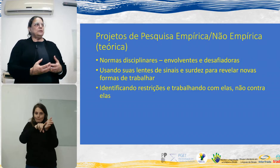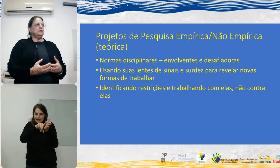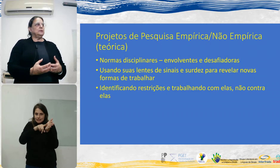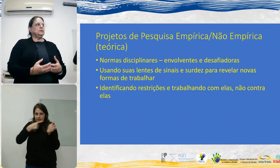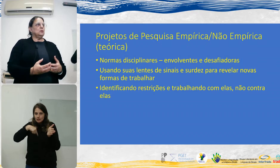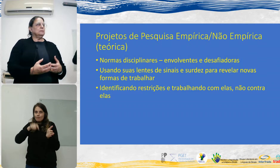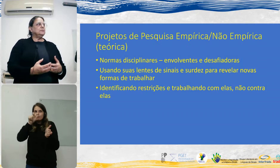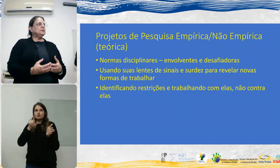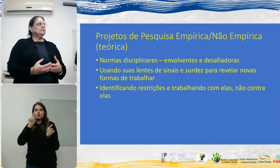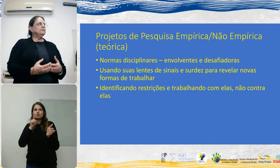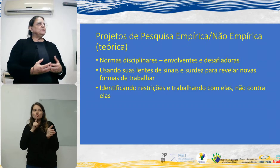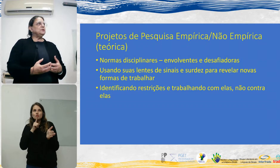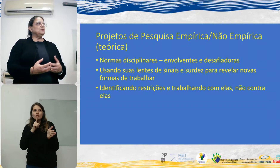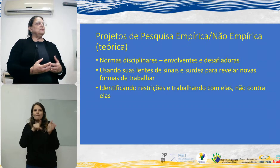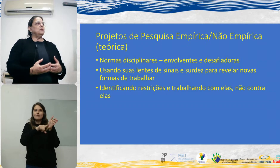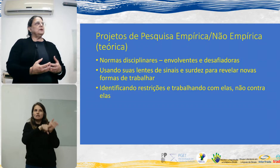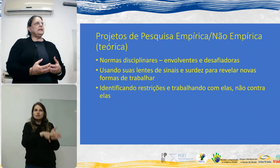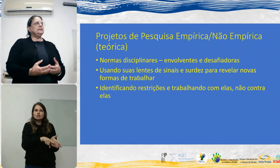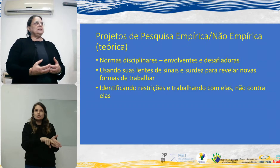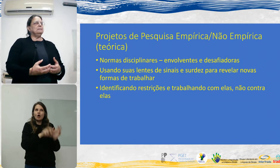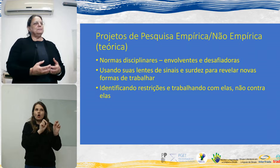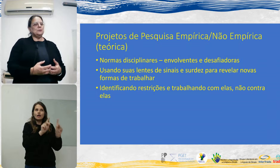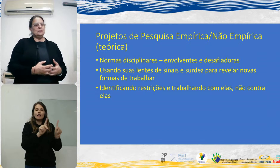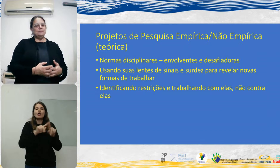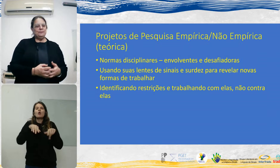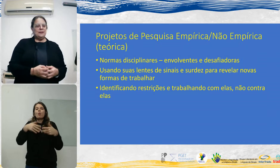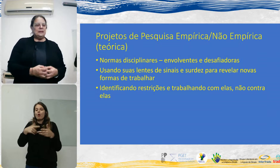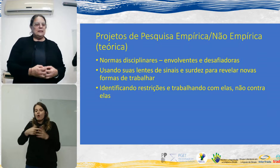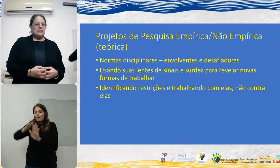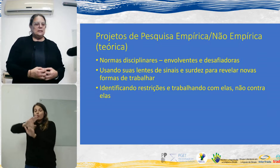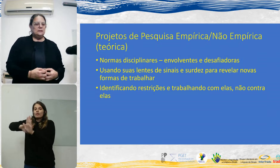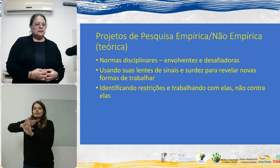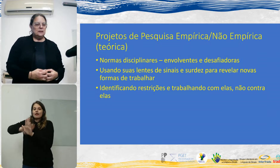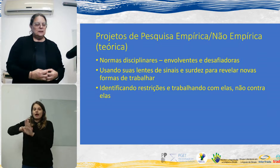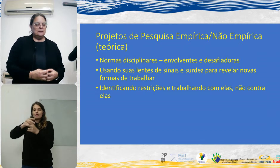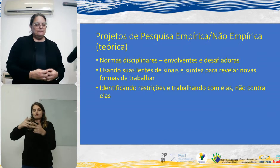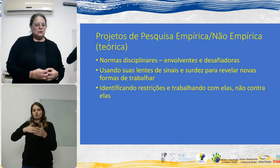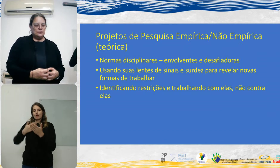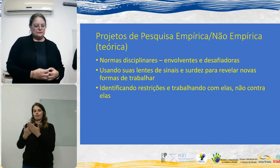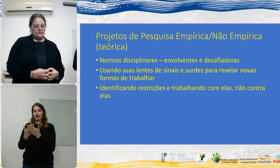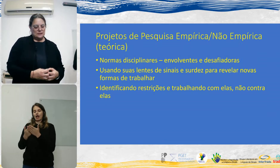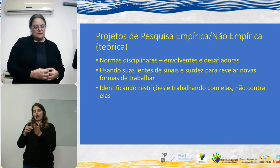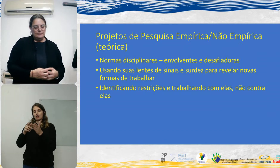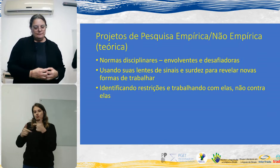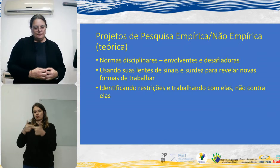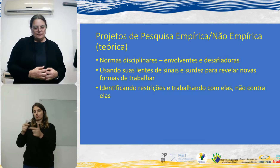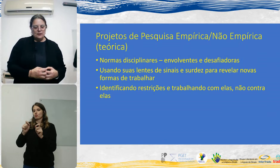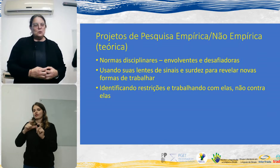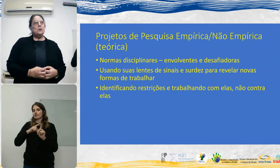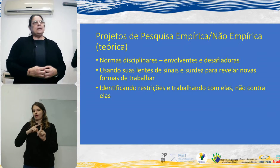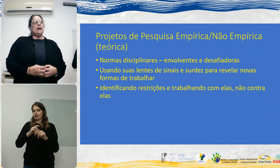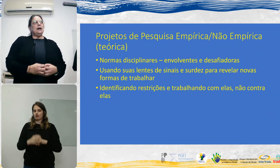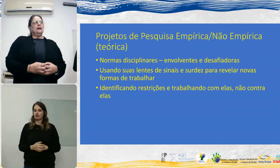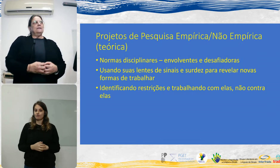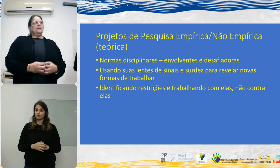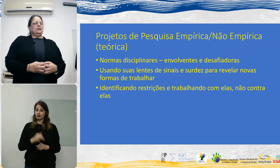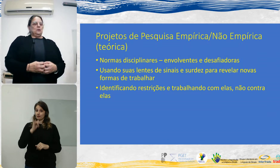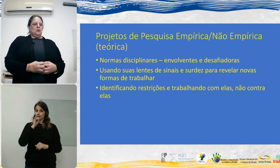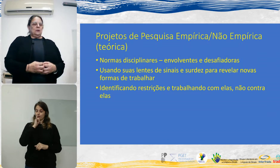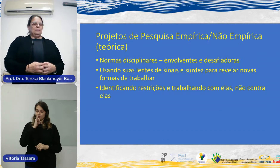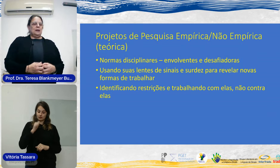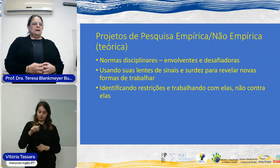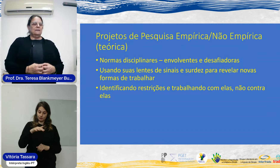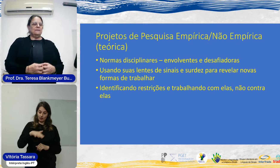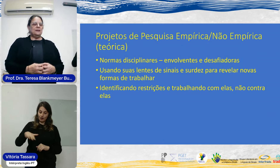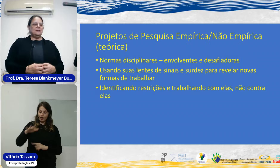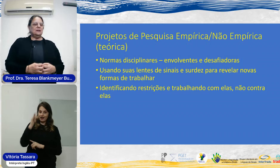engage with those norms? So for example, in philosophy, we have a